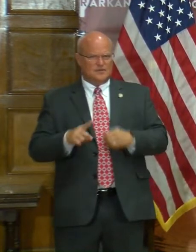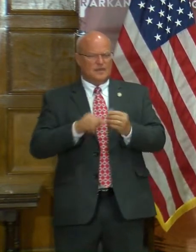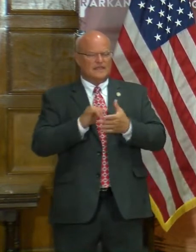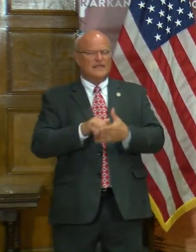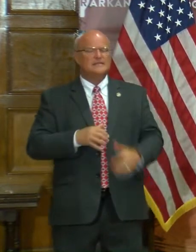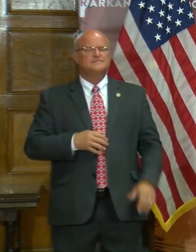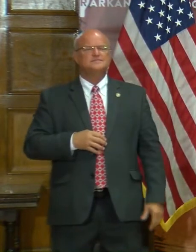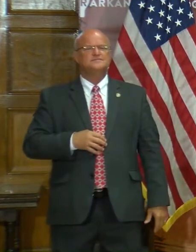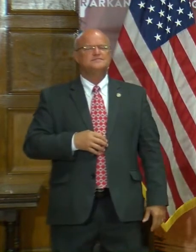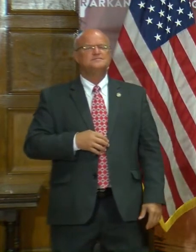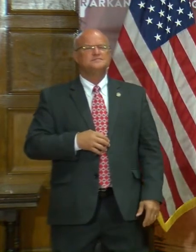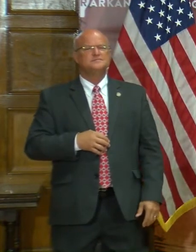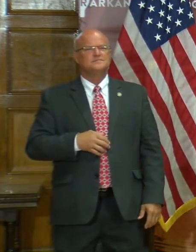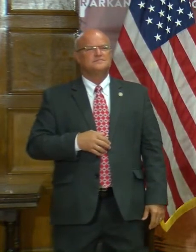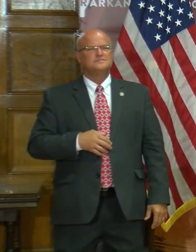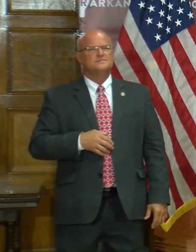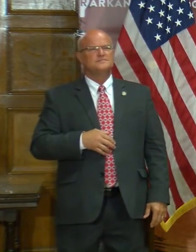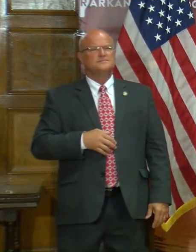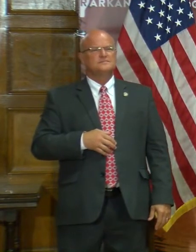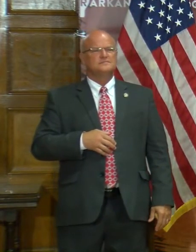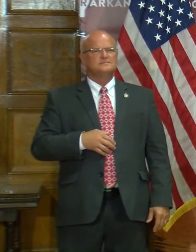matter.